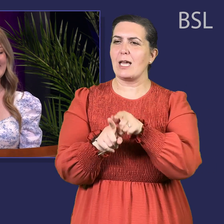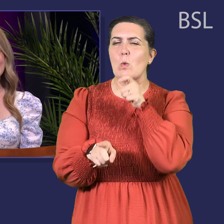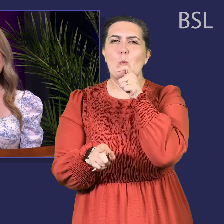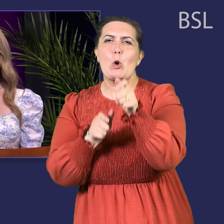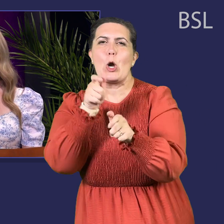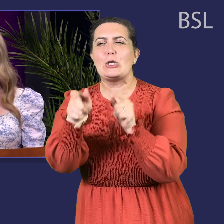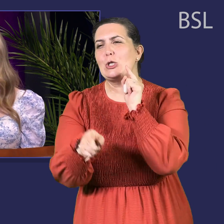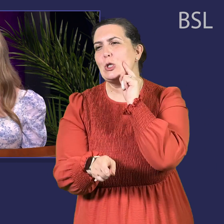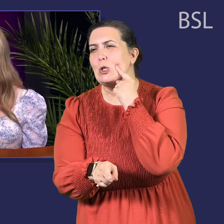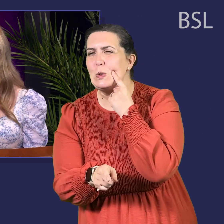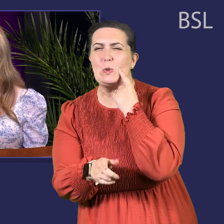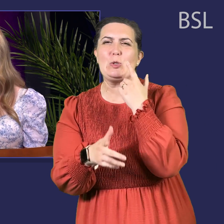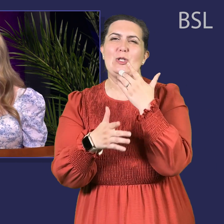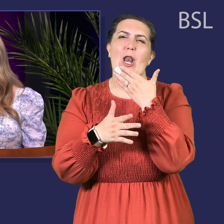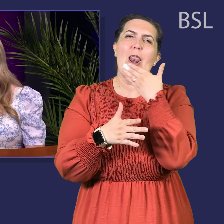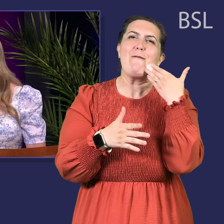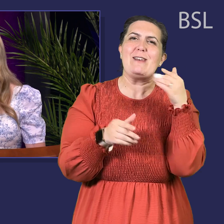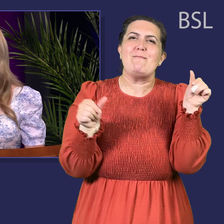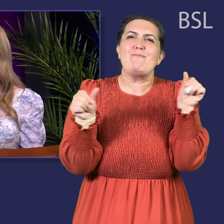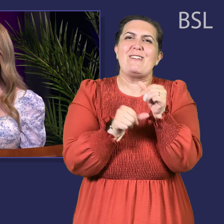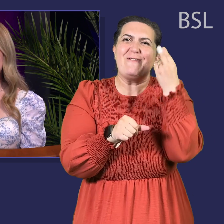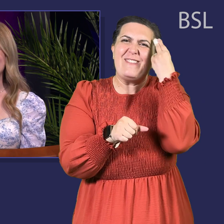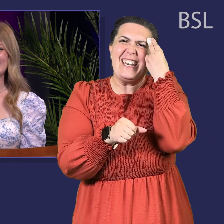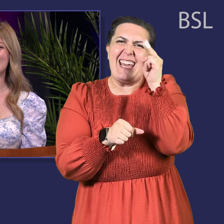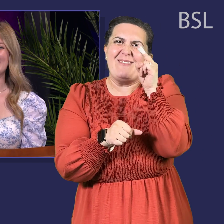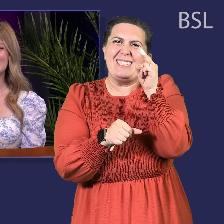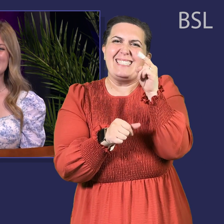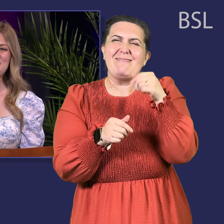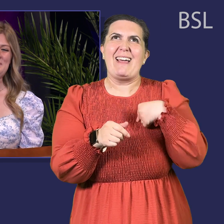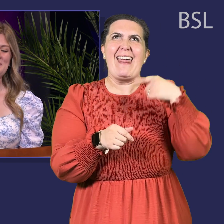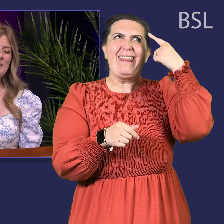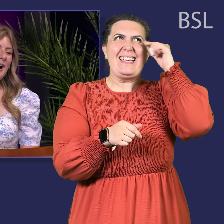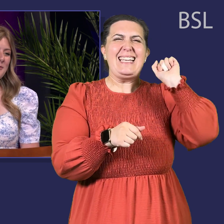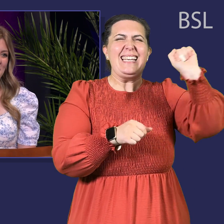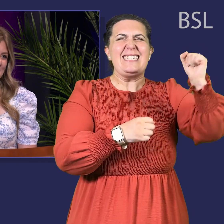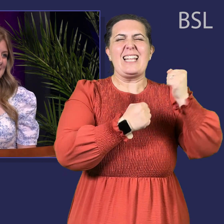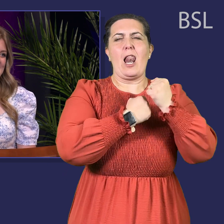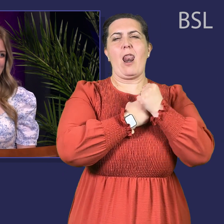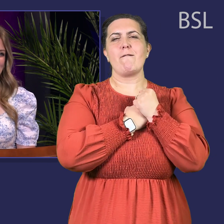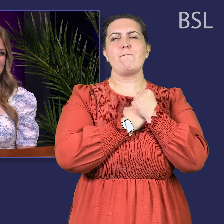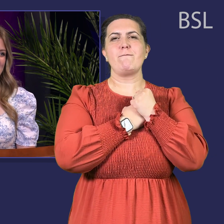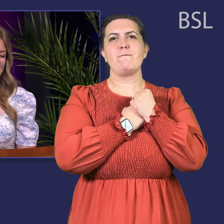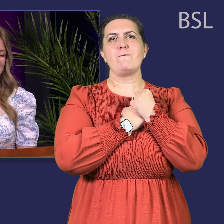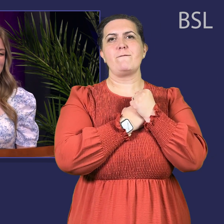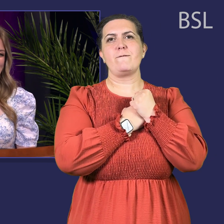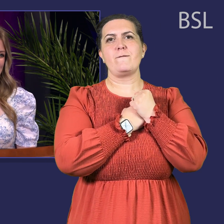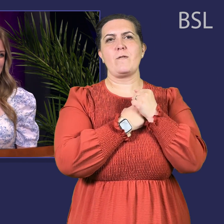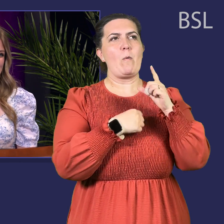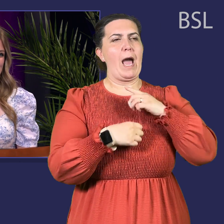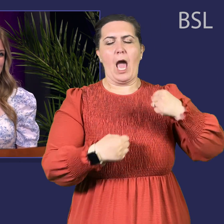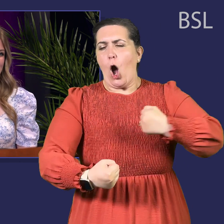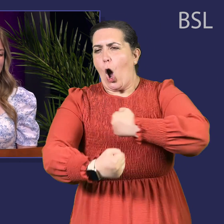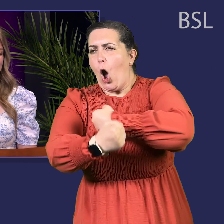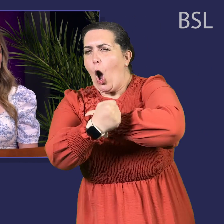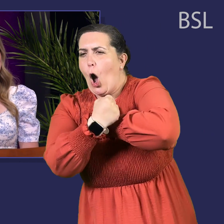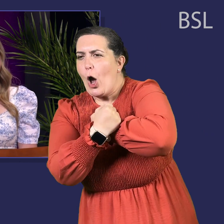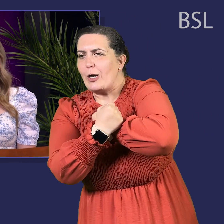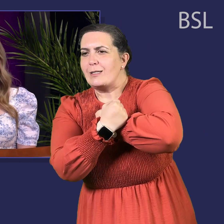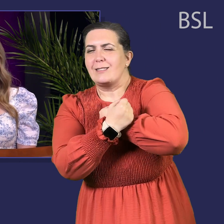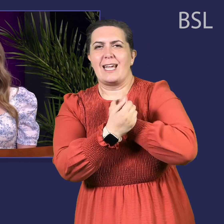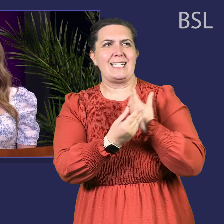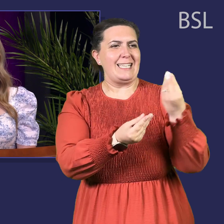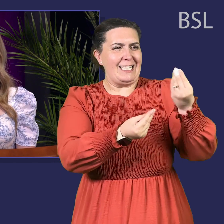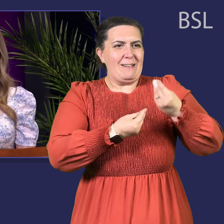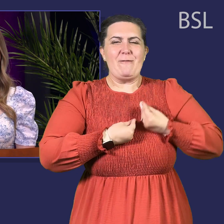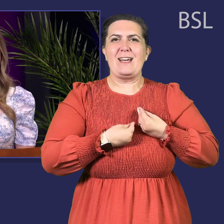family. Cute, loving, endearing nicknames. I will always think of his love when I think of him. From his